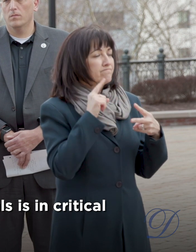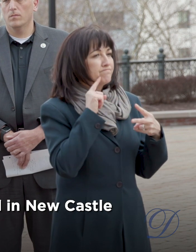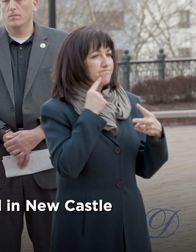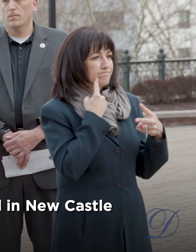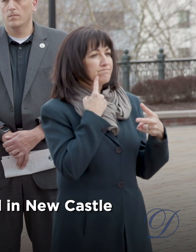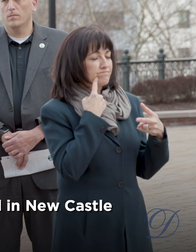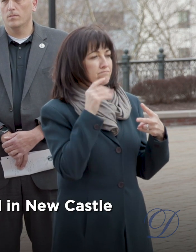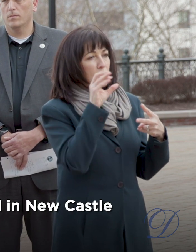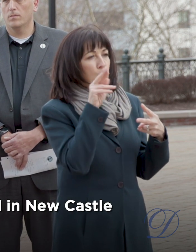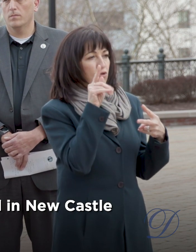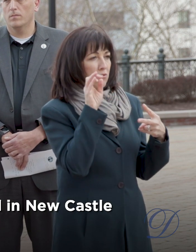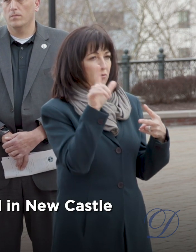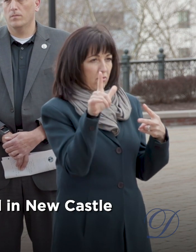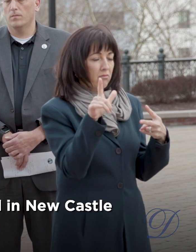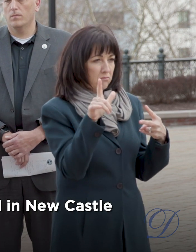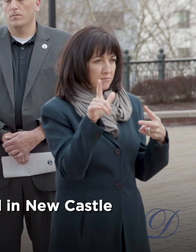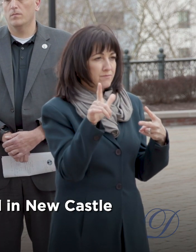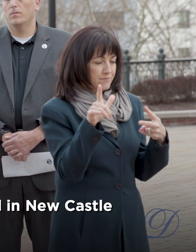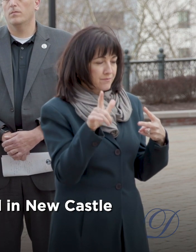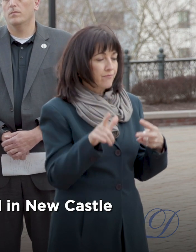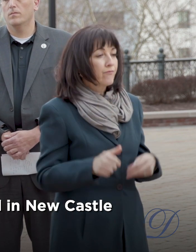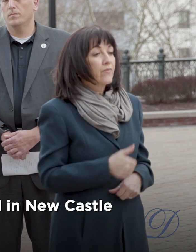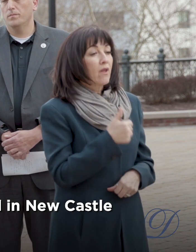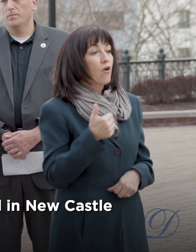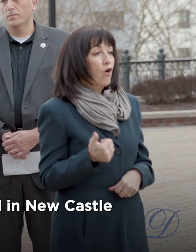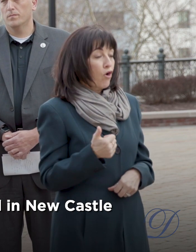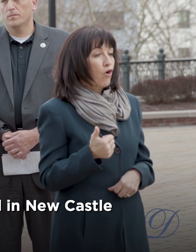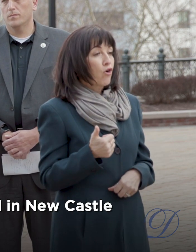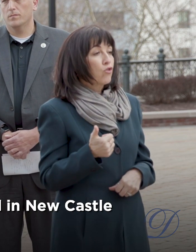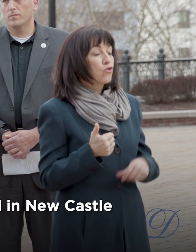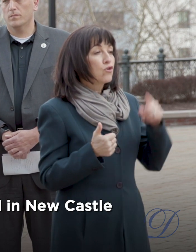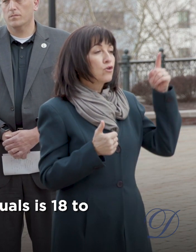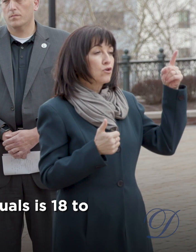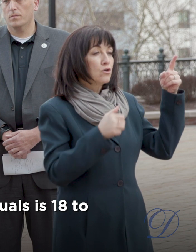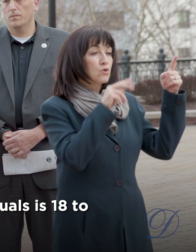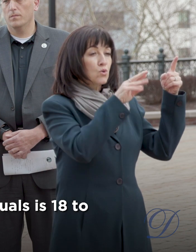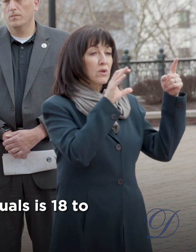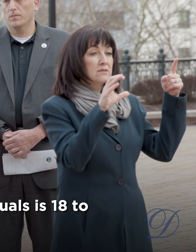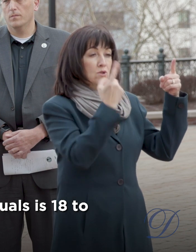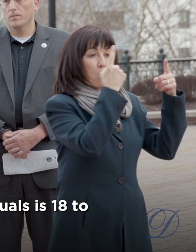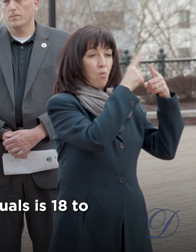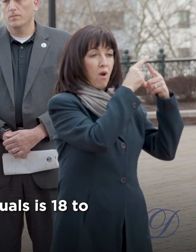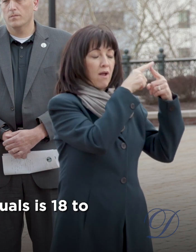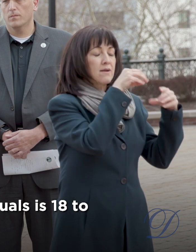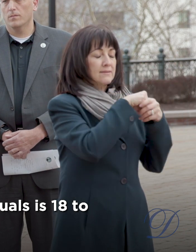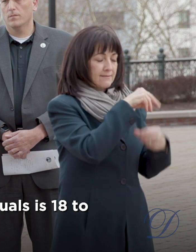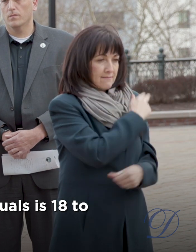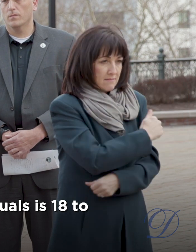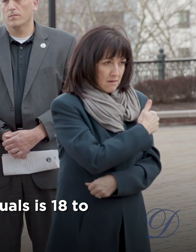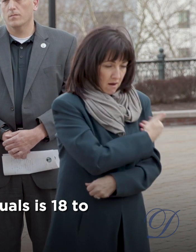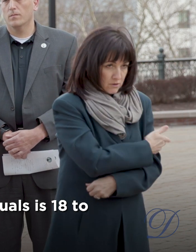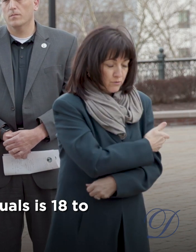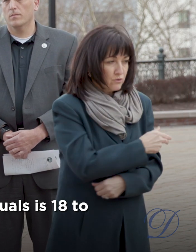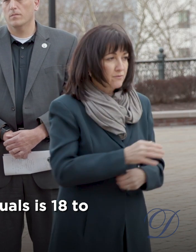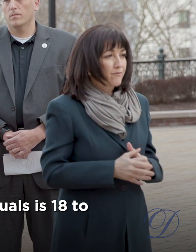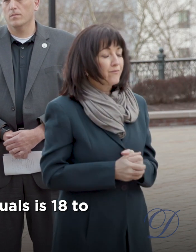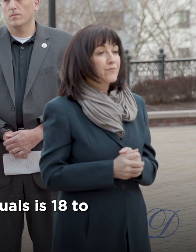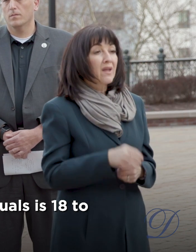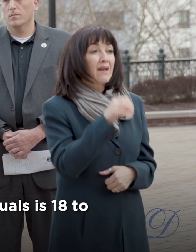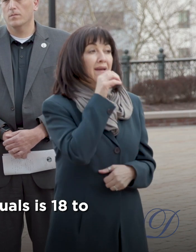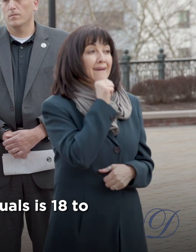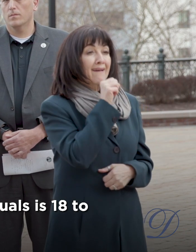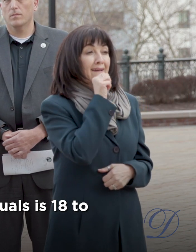condition, and 1 individual is hospitalized in Newcastle County. The age range of